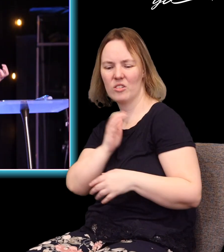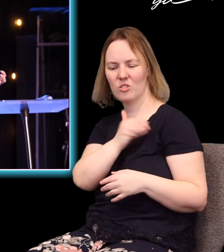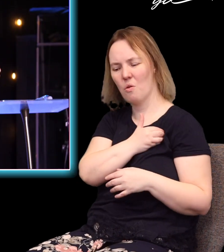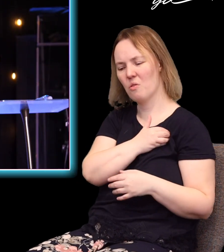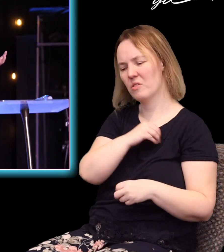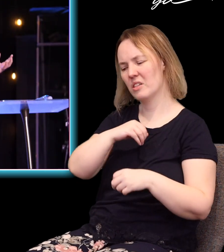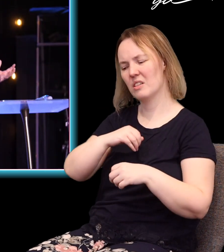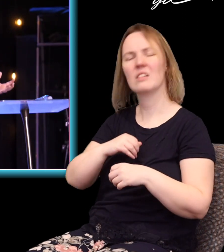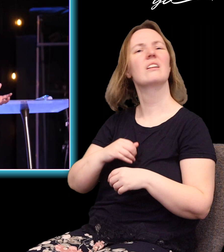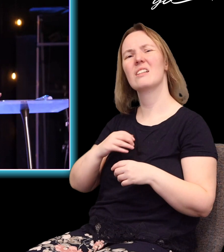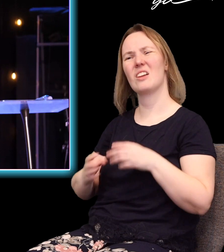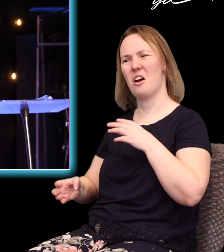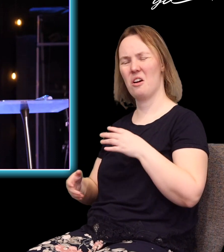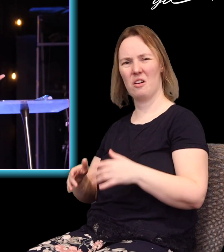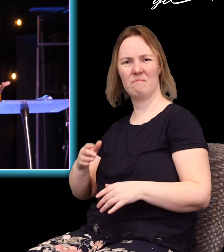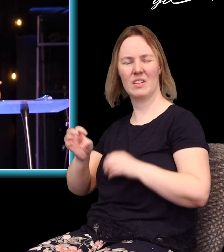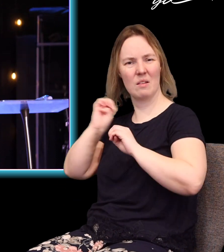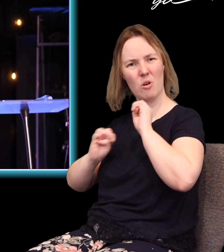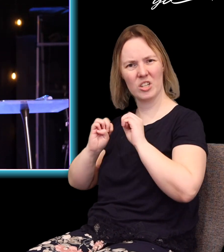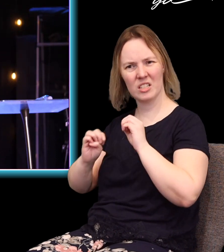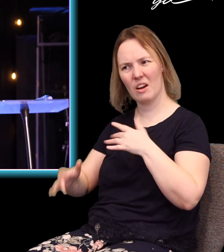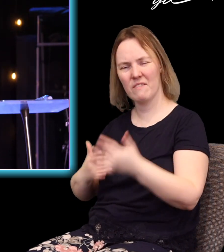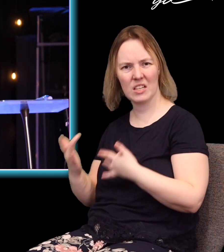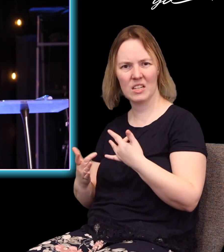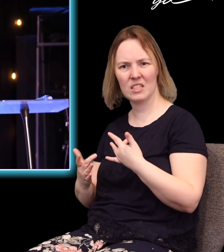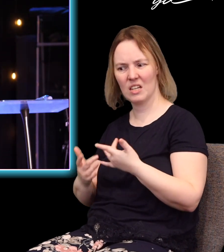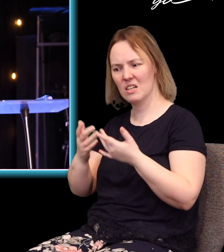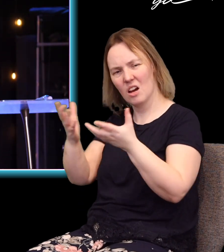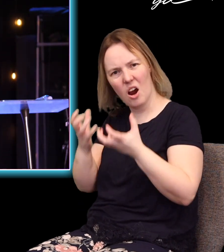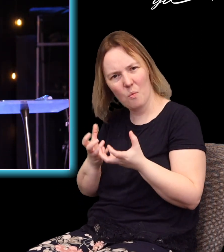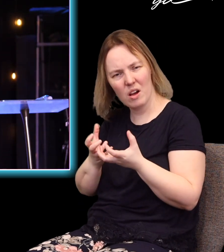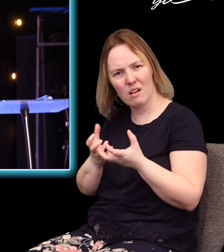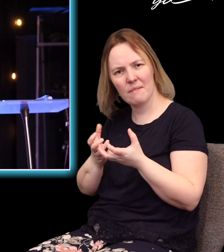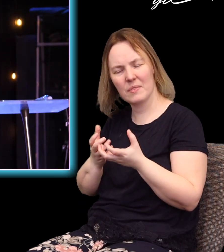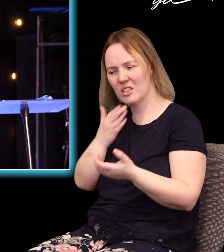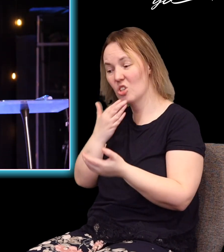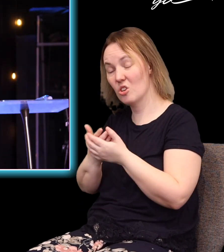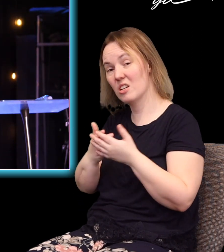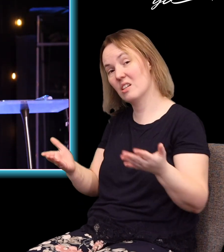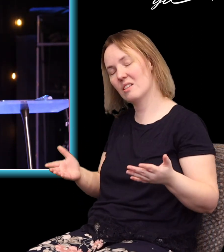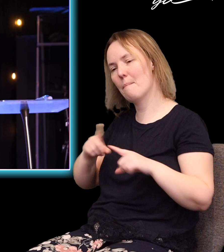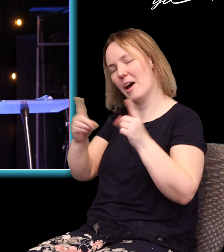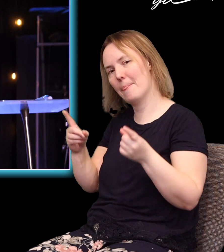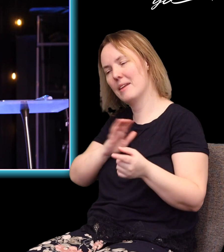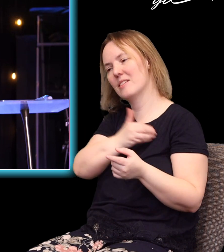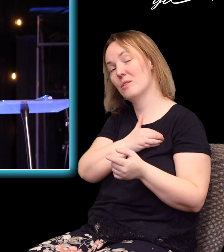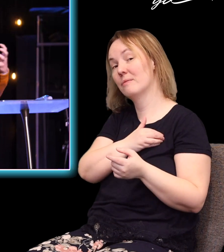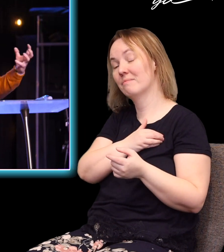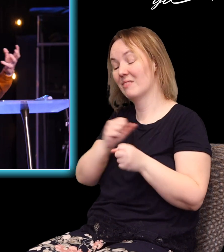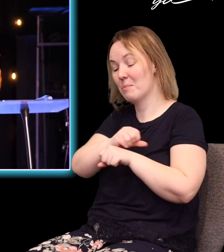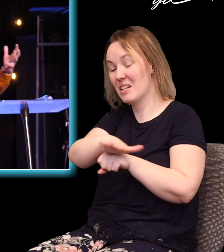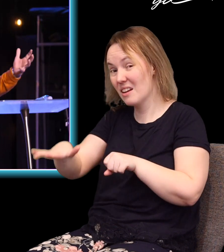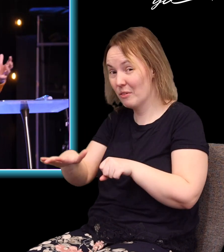our emotions, our feelings, and that's all good things, our will, good things, but our soul has a tendency